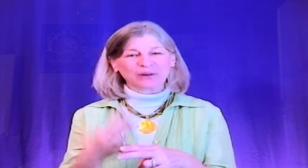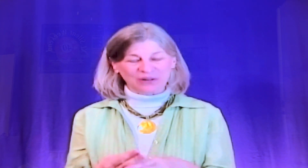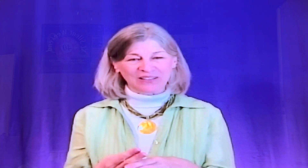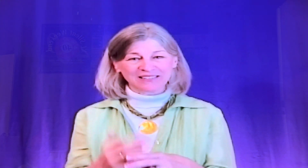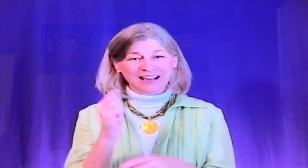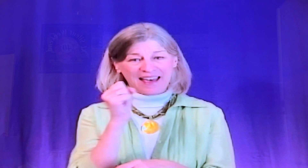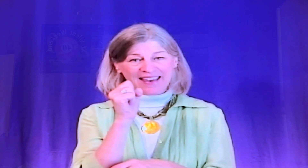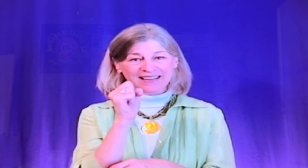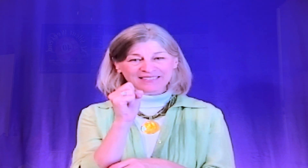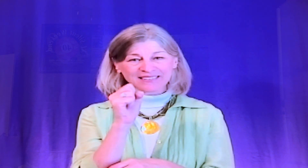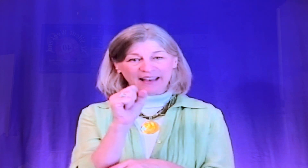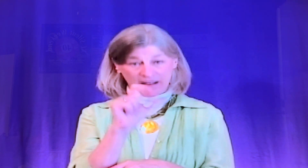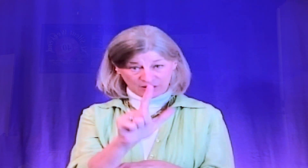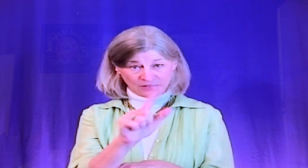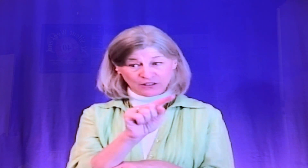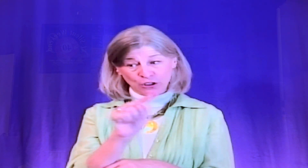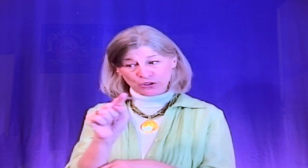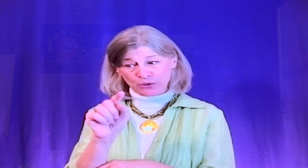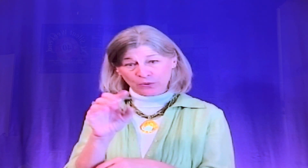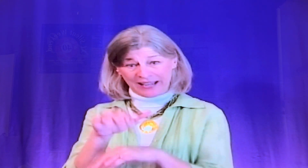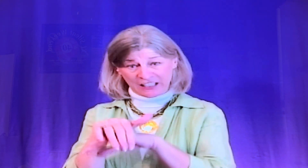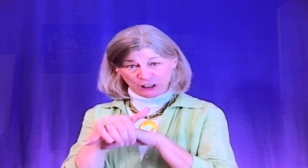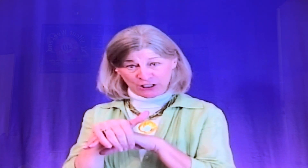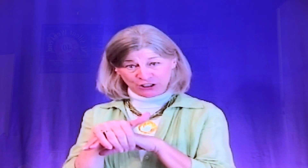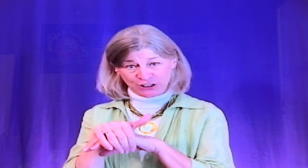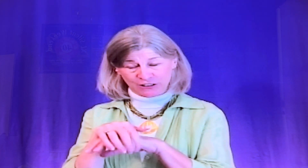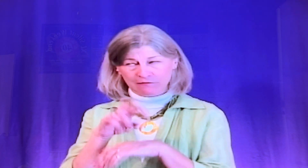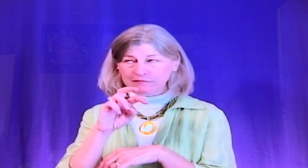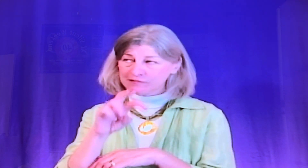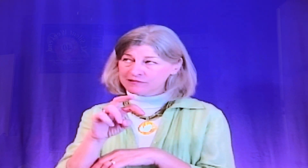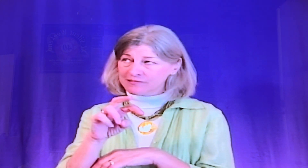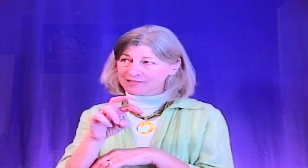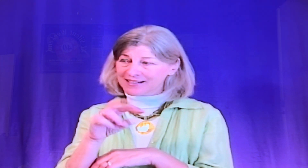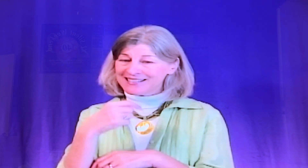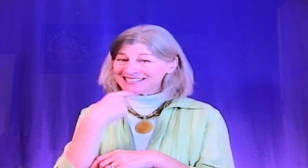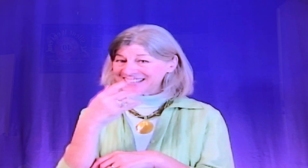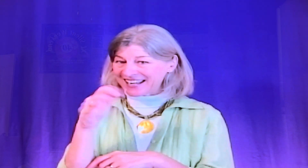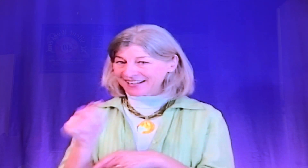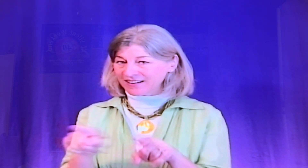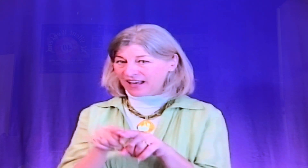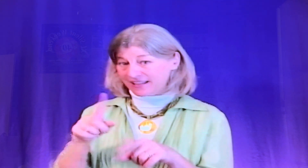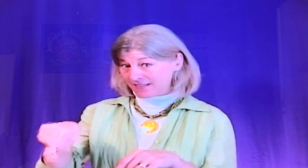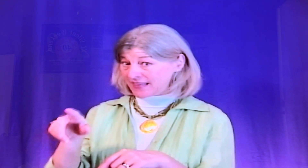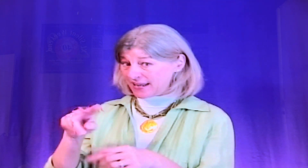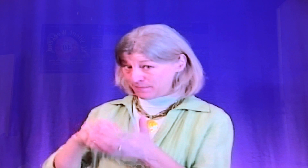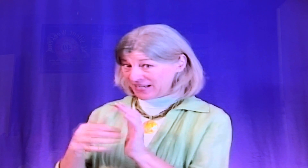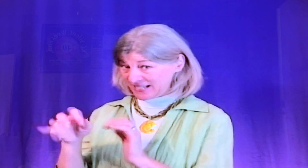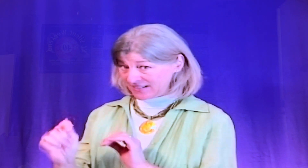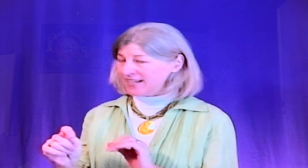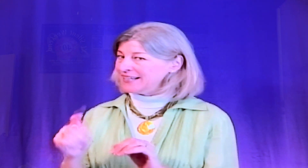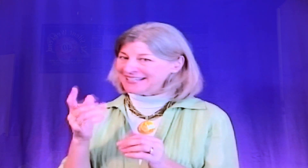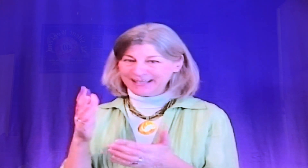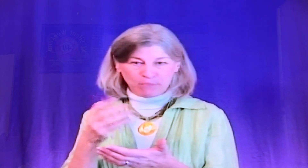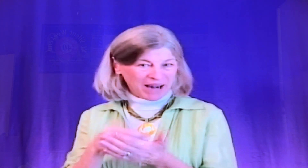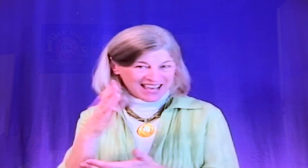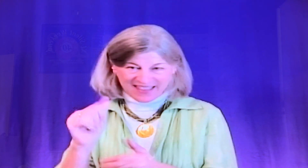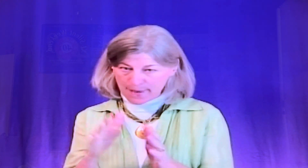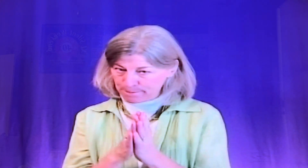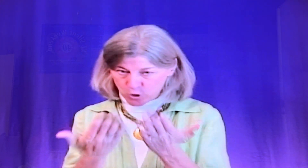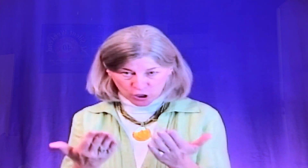called ASL to English. Say it like they mean it. Buy that book. You